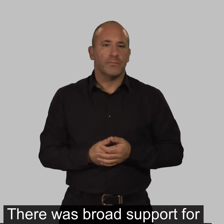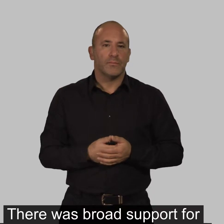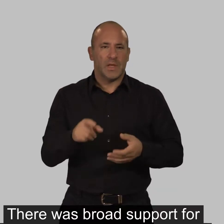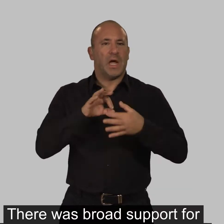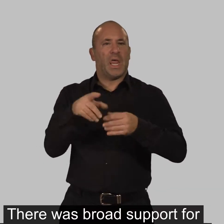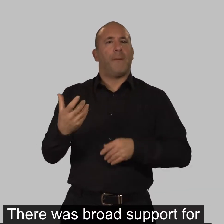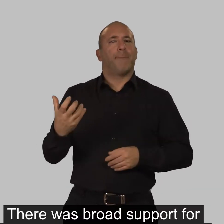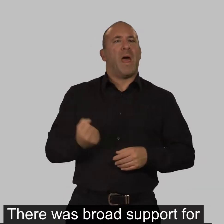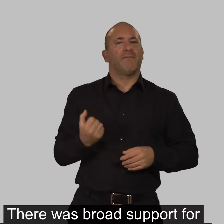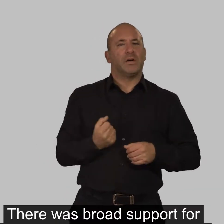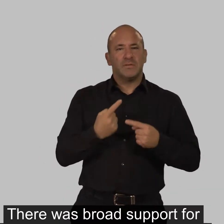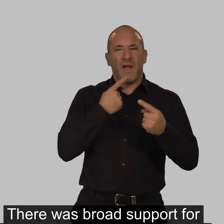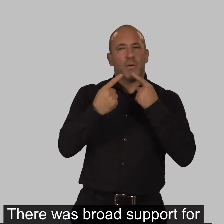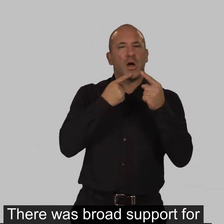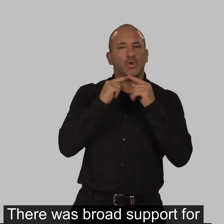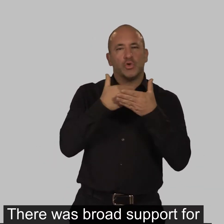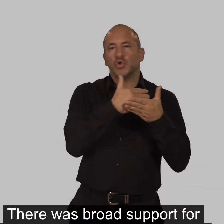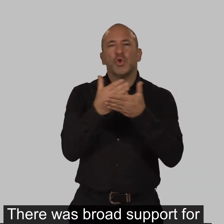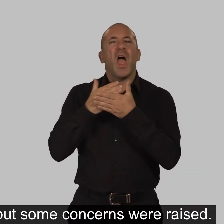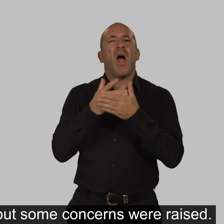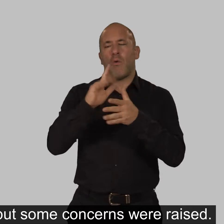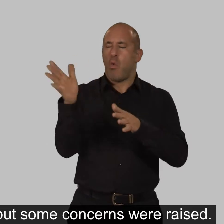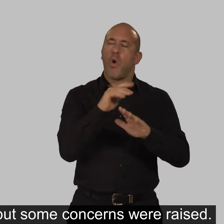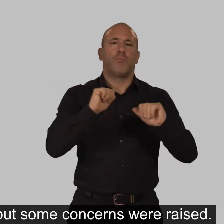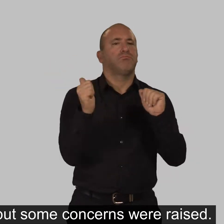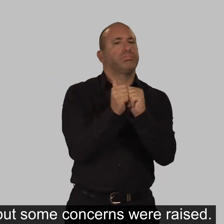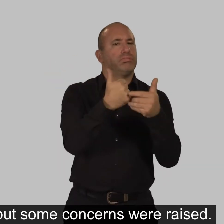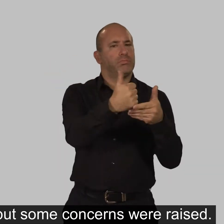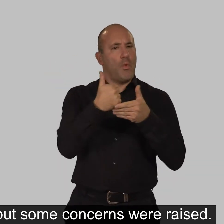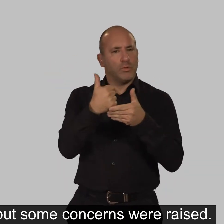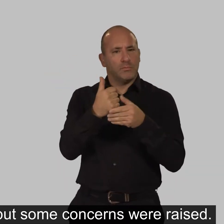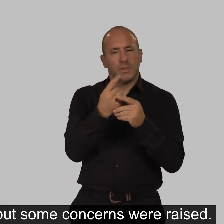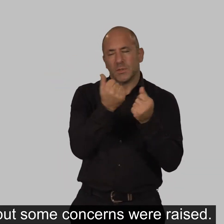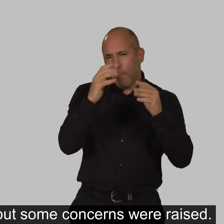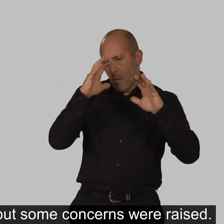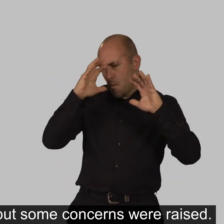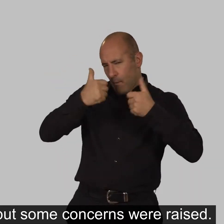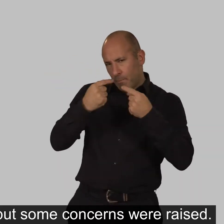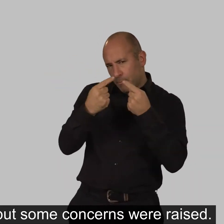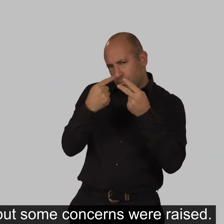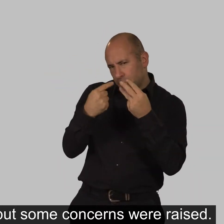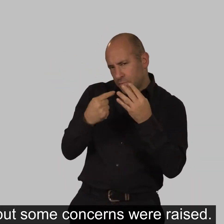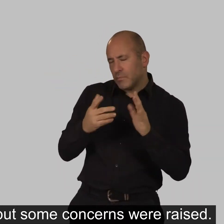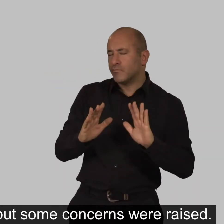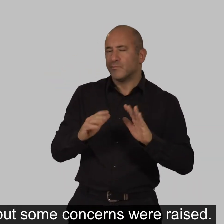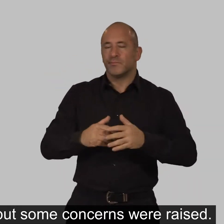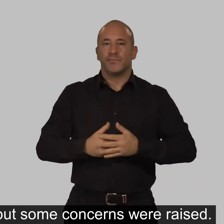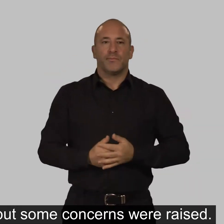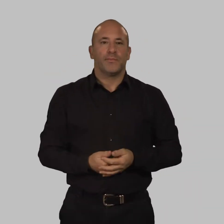There was broad support for data sharing between benefits, but some concerns were raised.